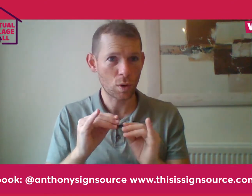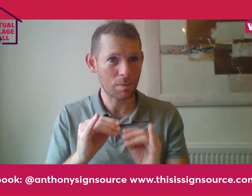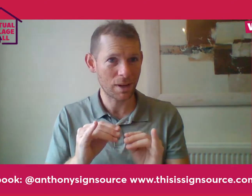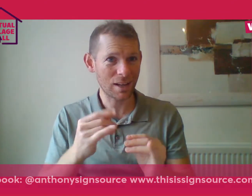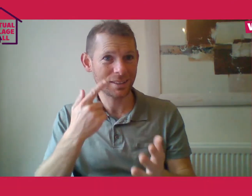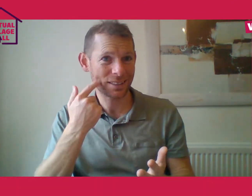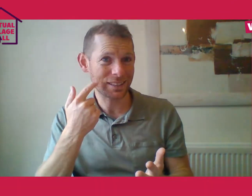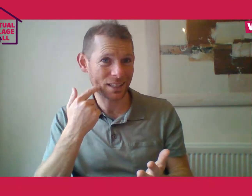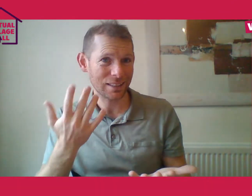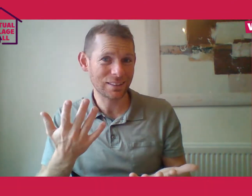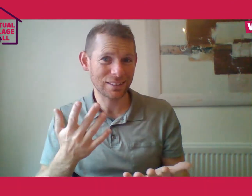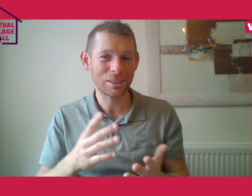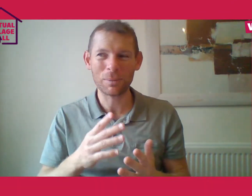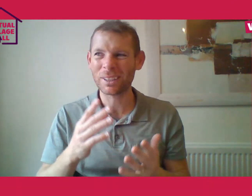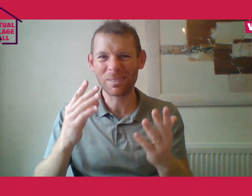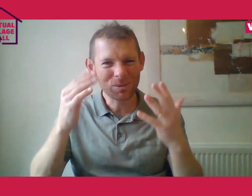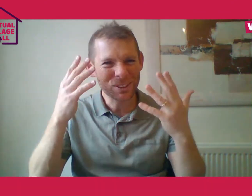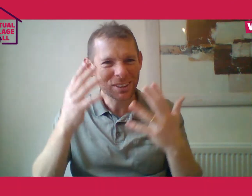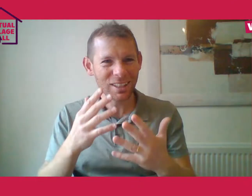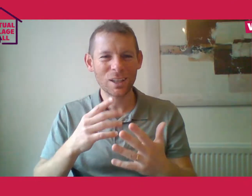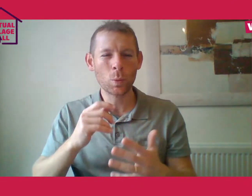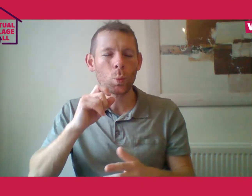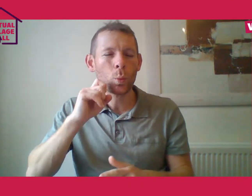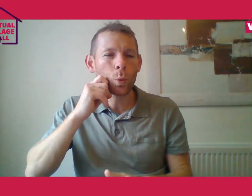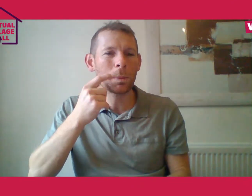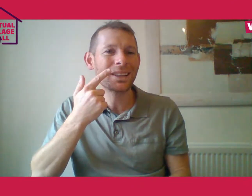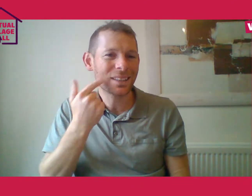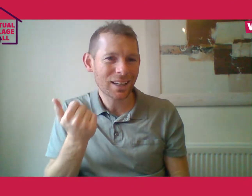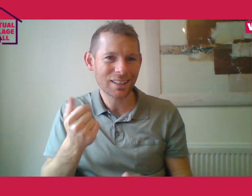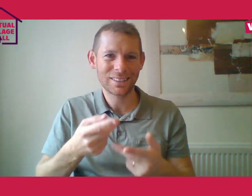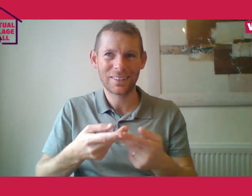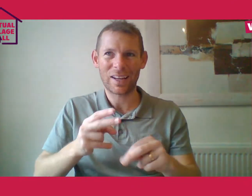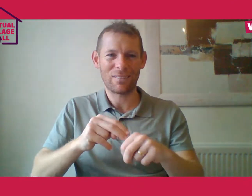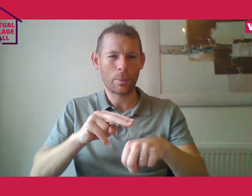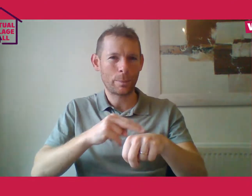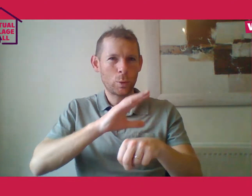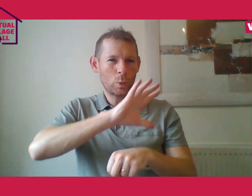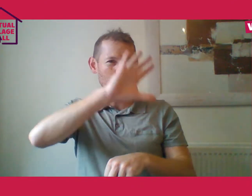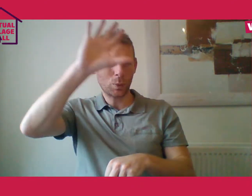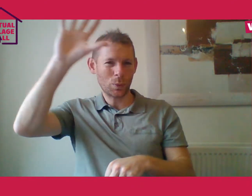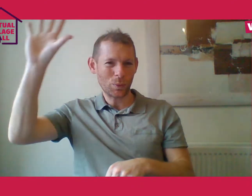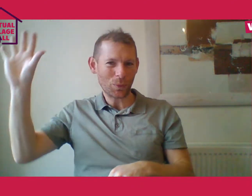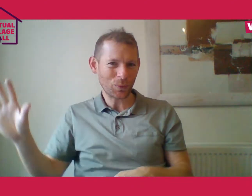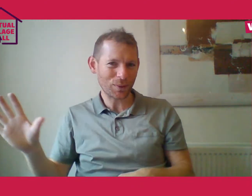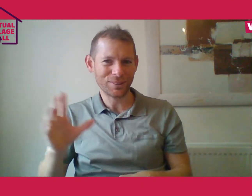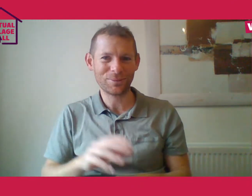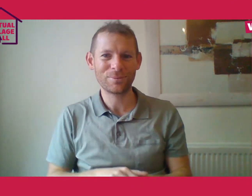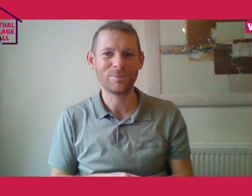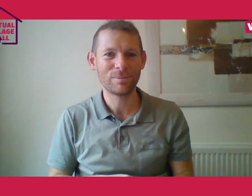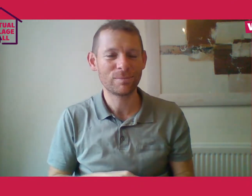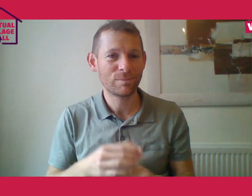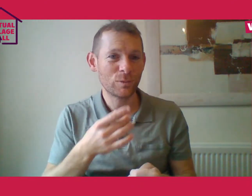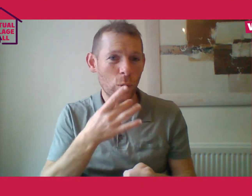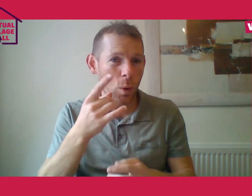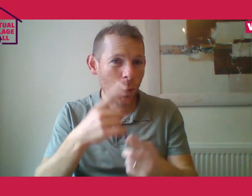October. It's actually really quite mild, but quite dull. It would be lovely if we could have a lovely blue sky. That's always